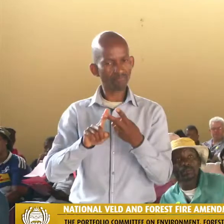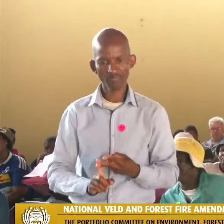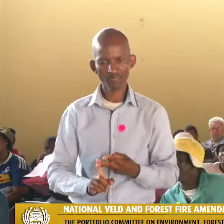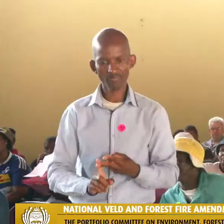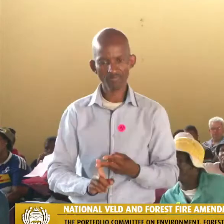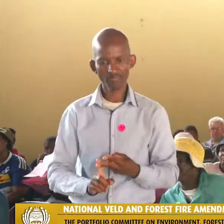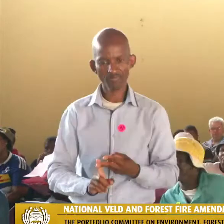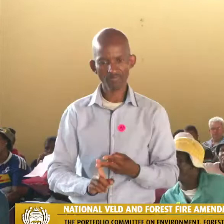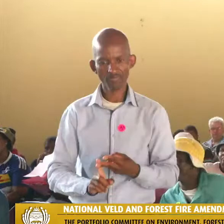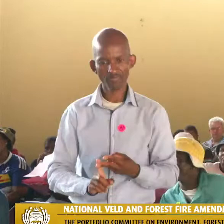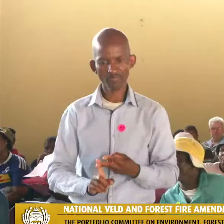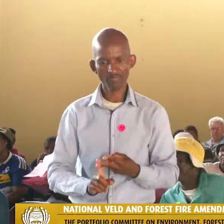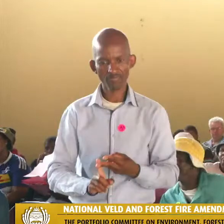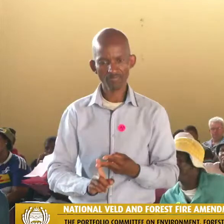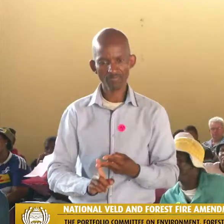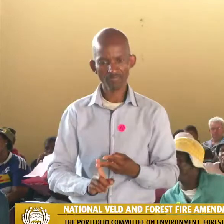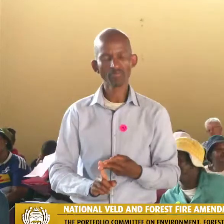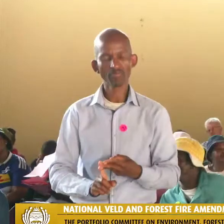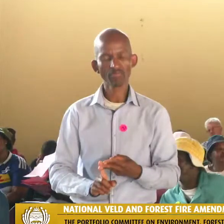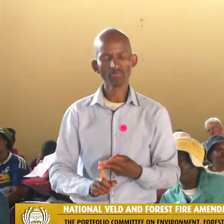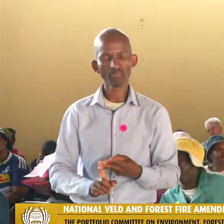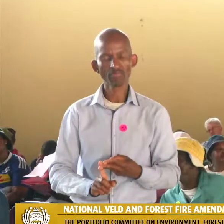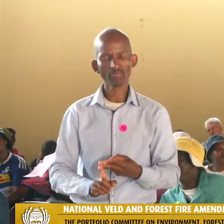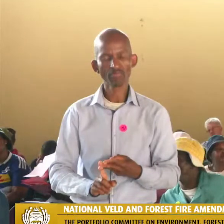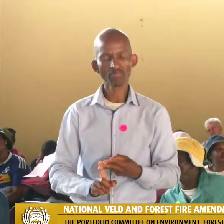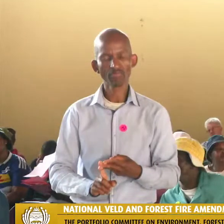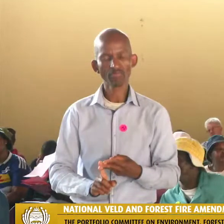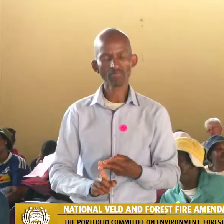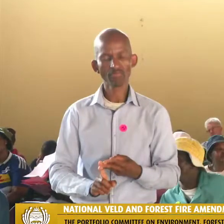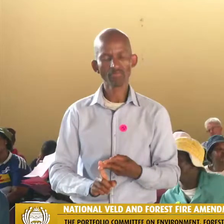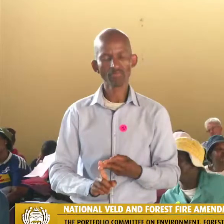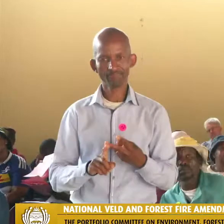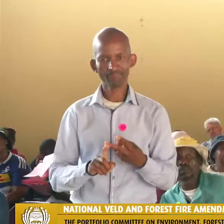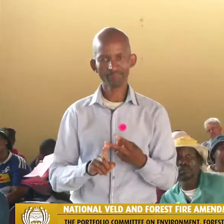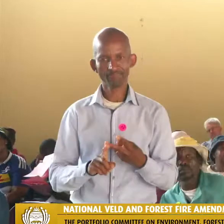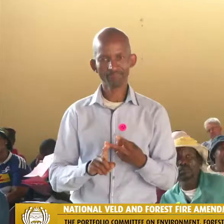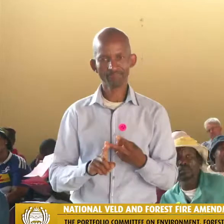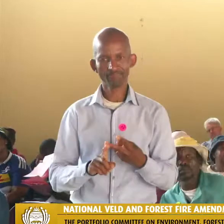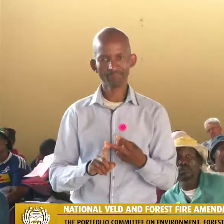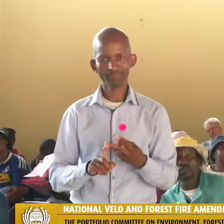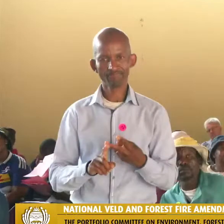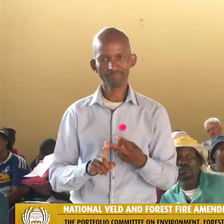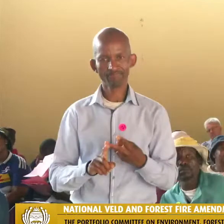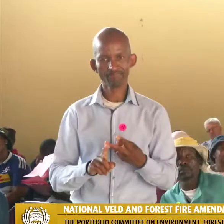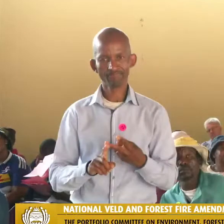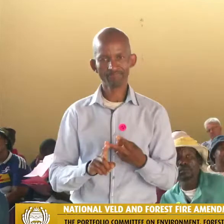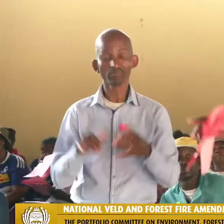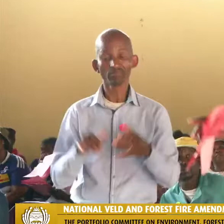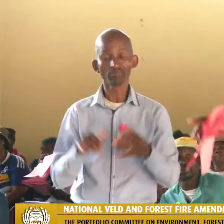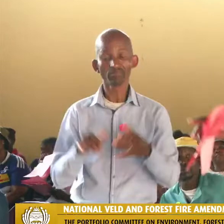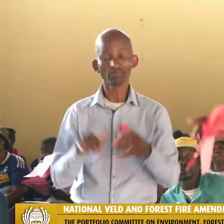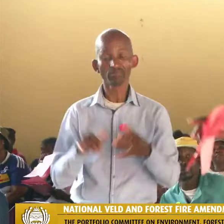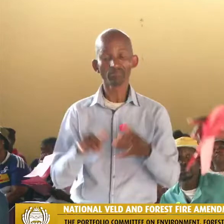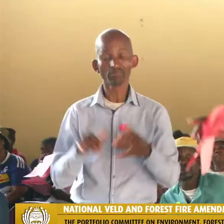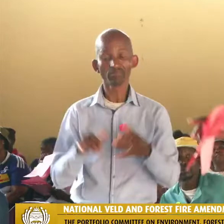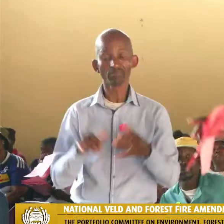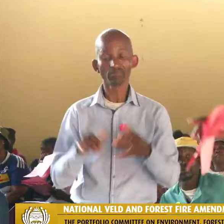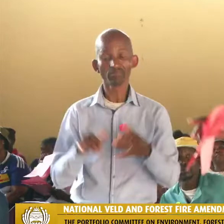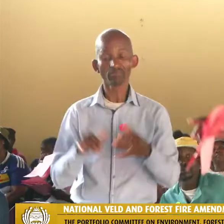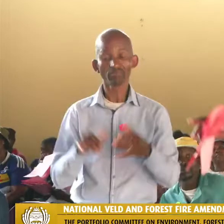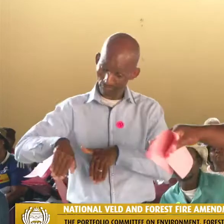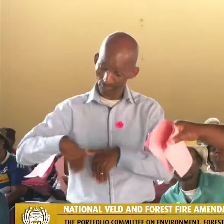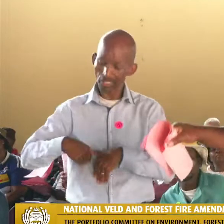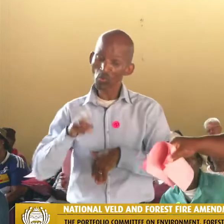contain the fire, even on the livestock. Okwesibini inkomo ziyoyela